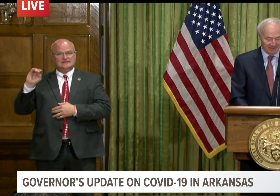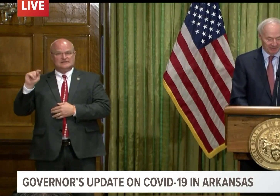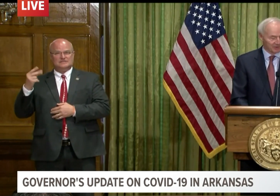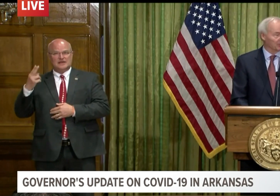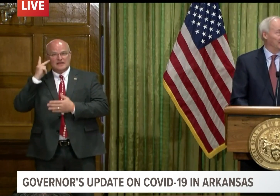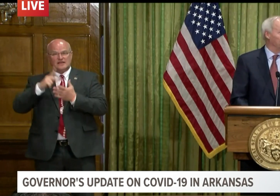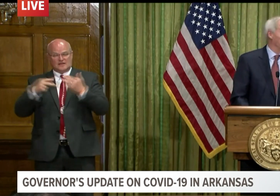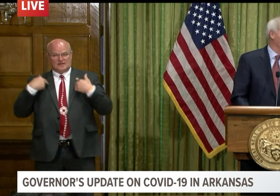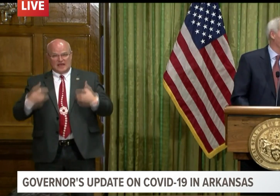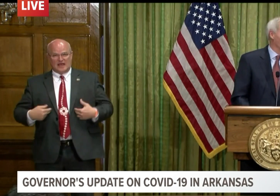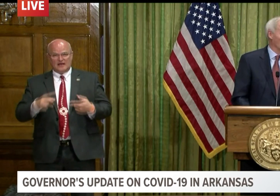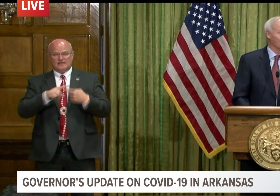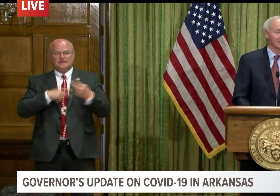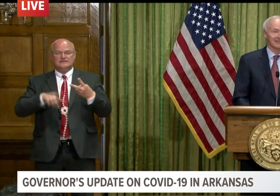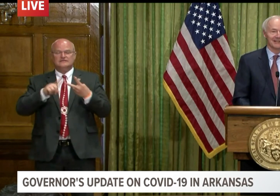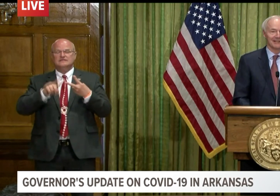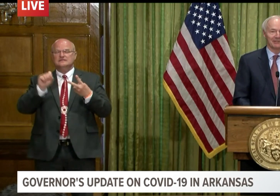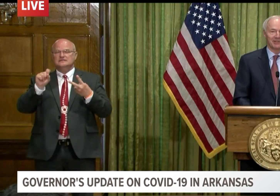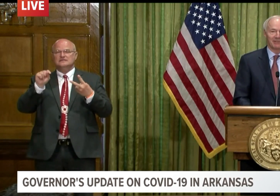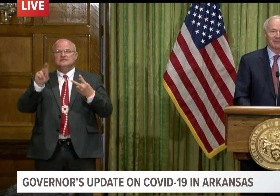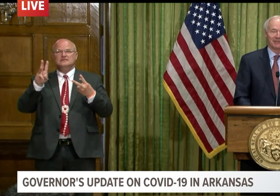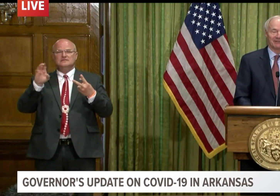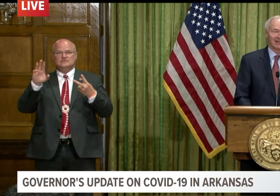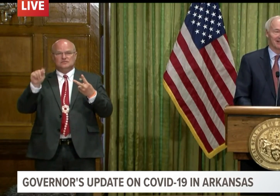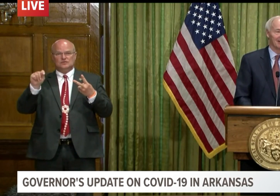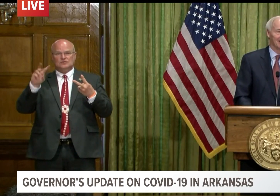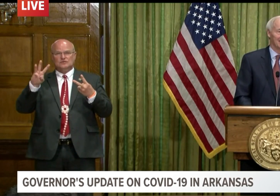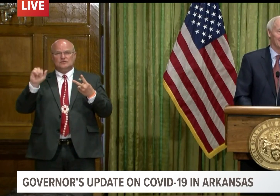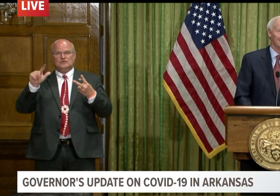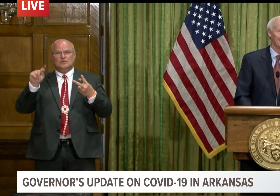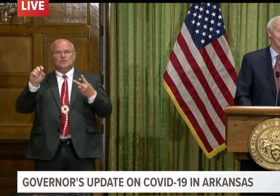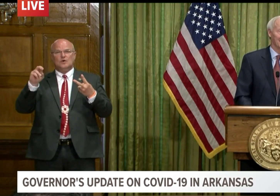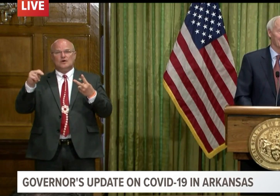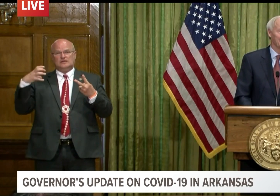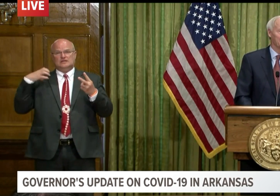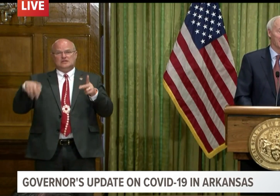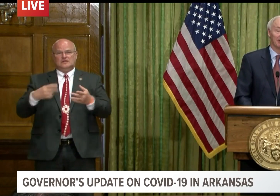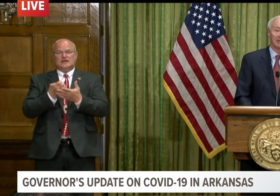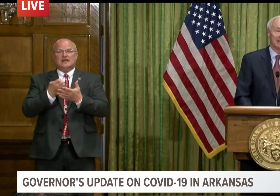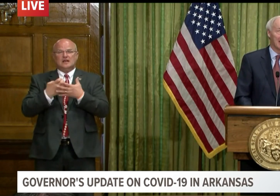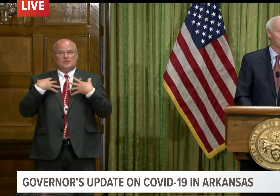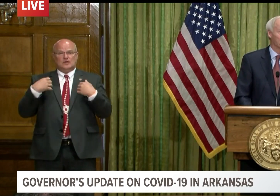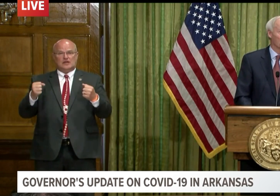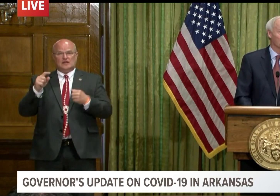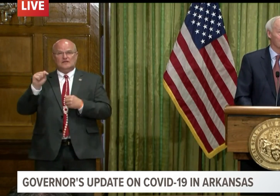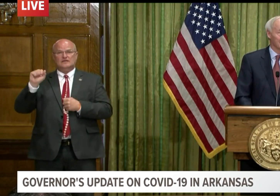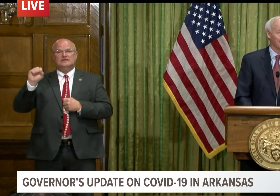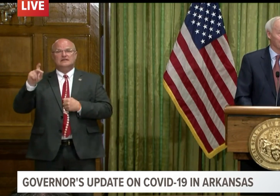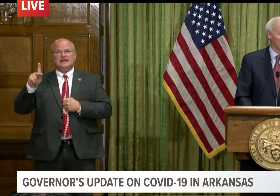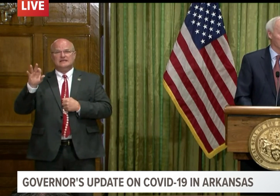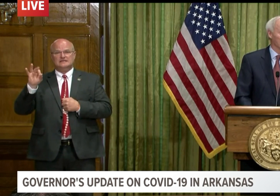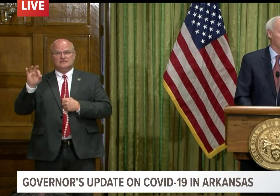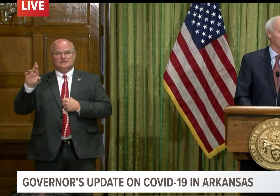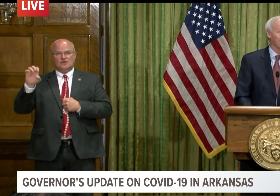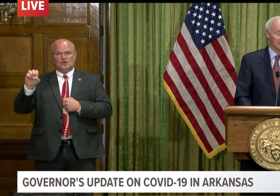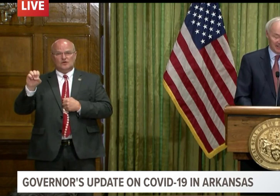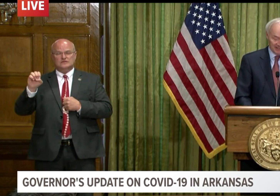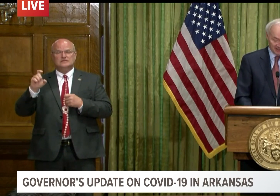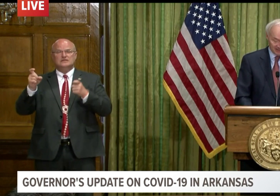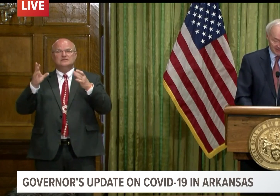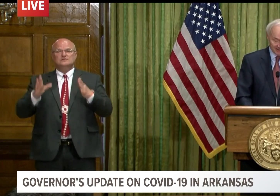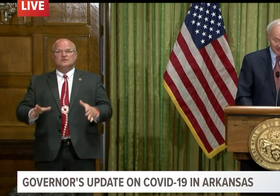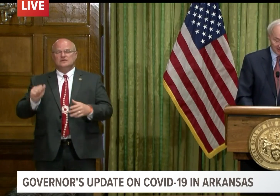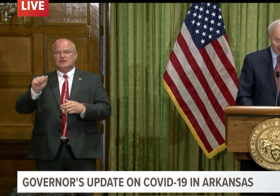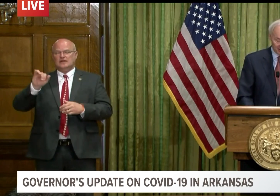Health. We also have Stuart Walton, the chairman of our Economic Recovery Task Force. Of course, Director